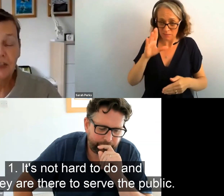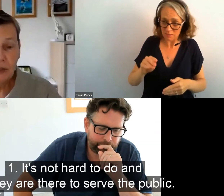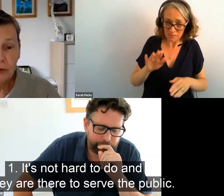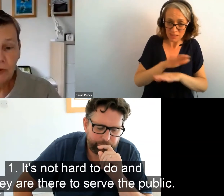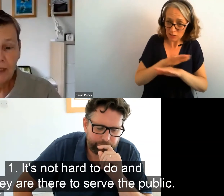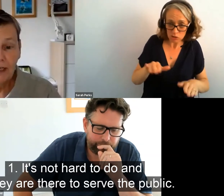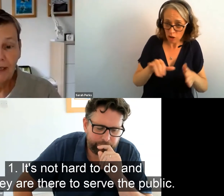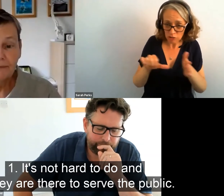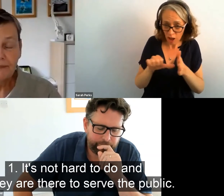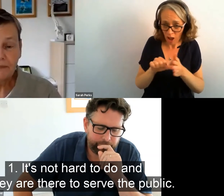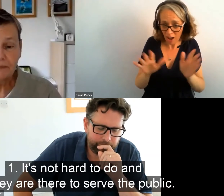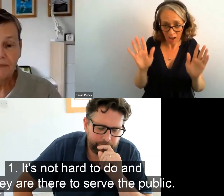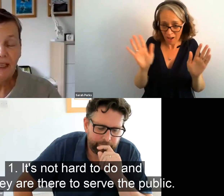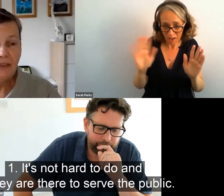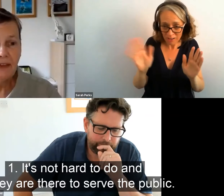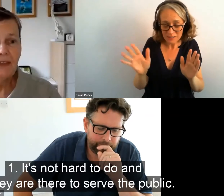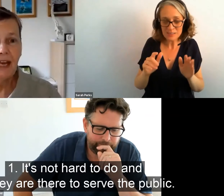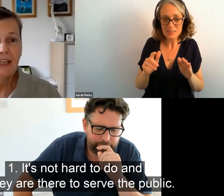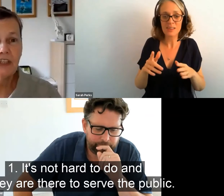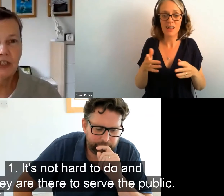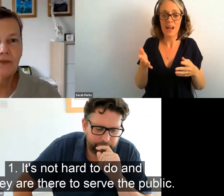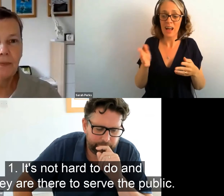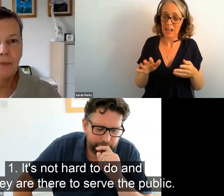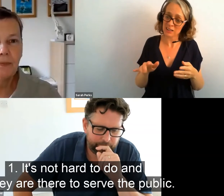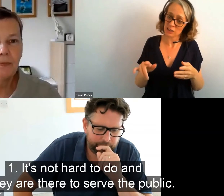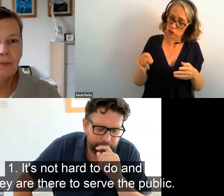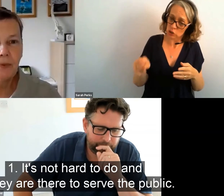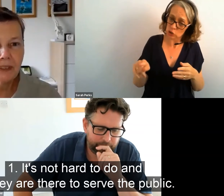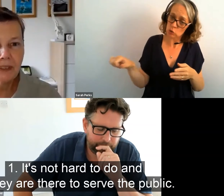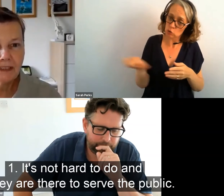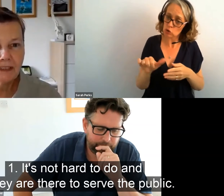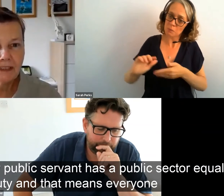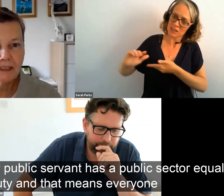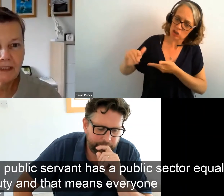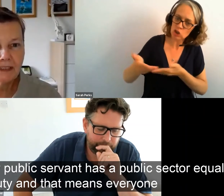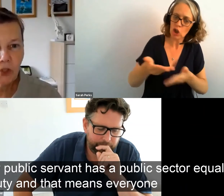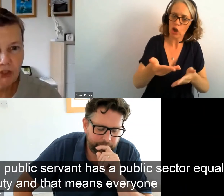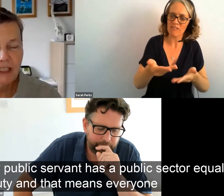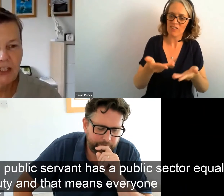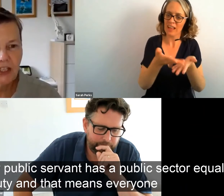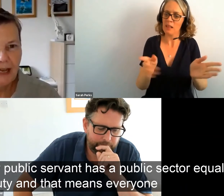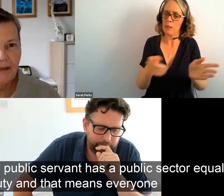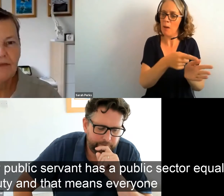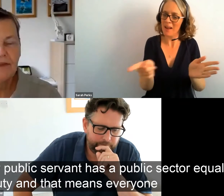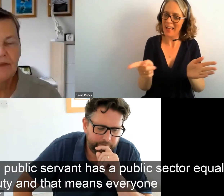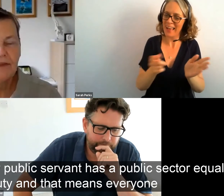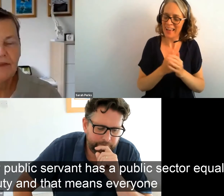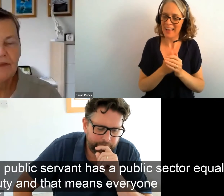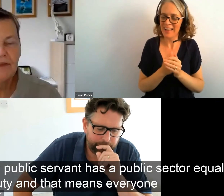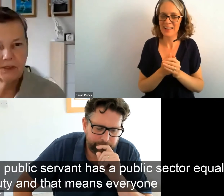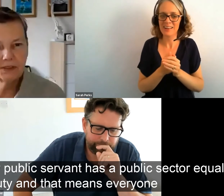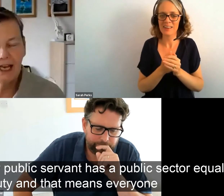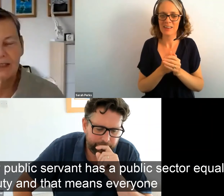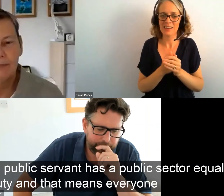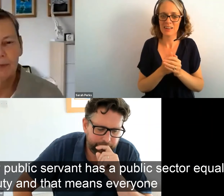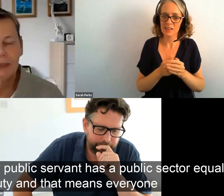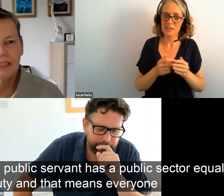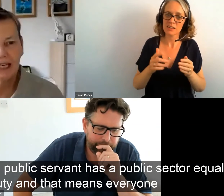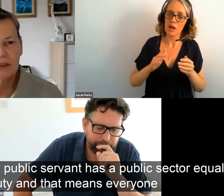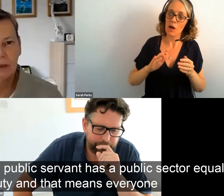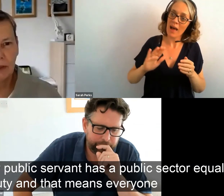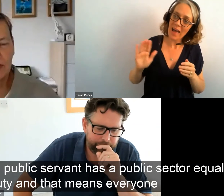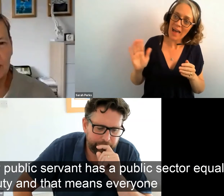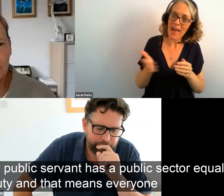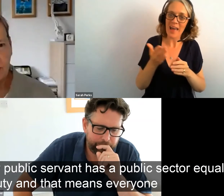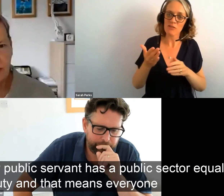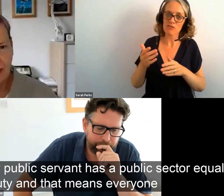And two, they're there to serve the public. They've got, each and every public servant has a